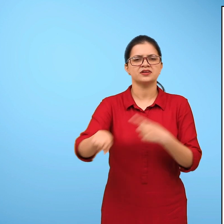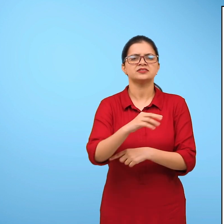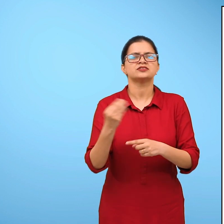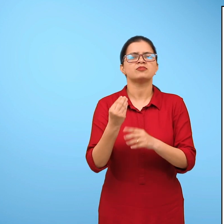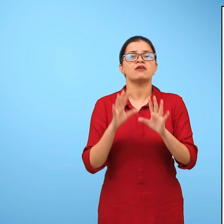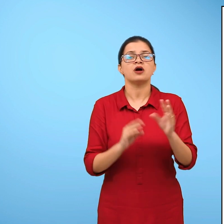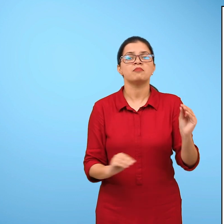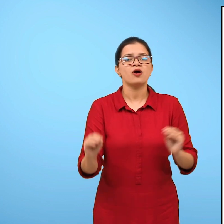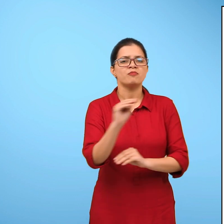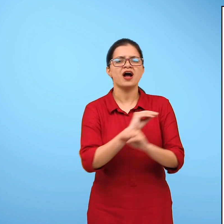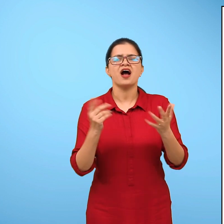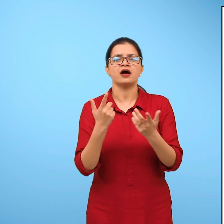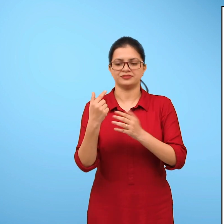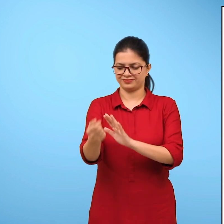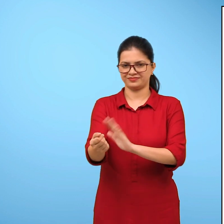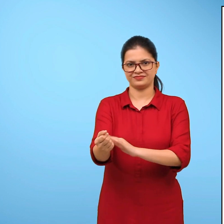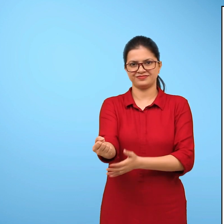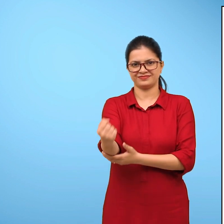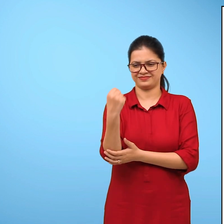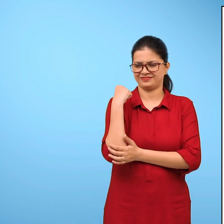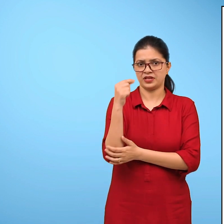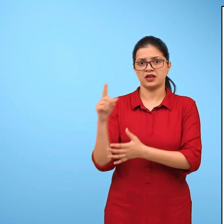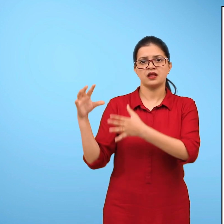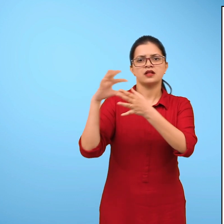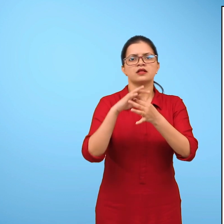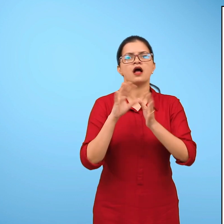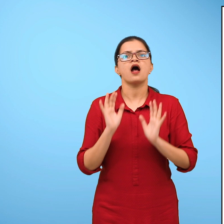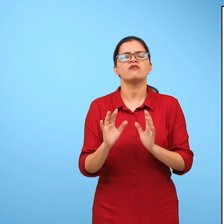We saw this kind of movement at the elbow in Activity 1.